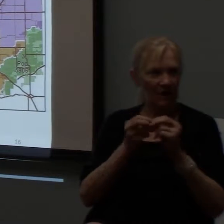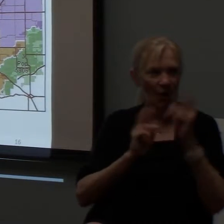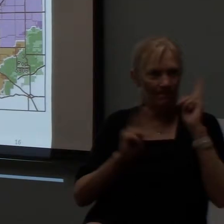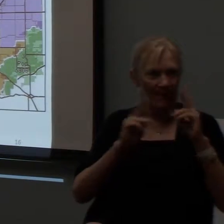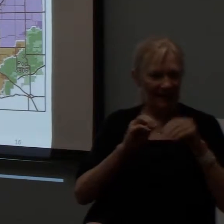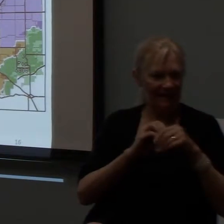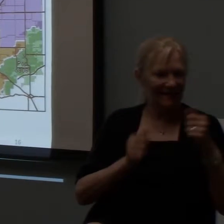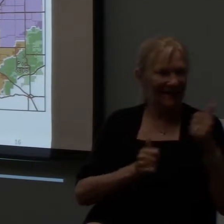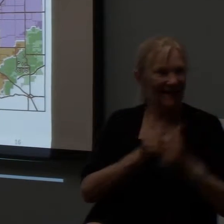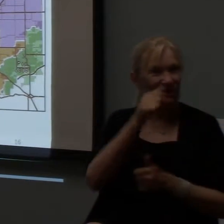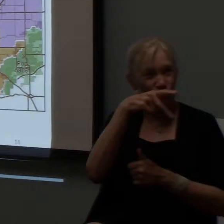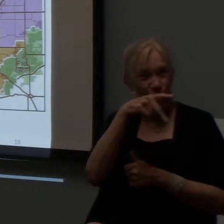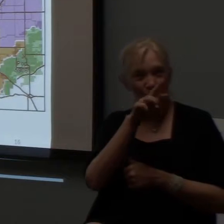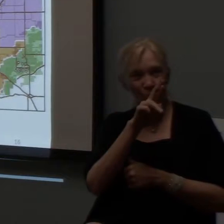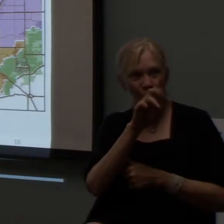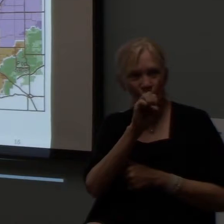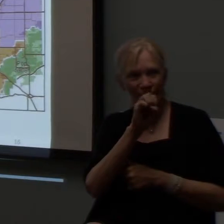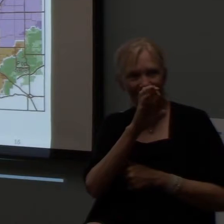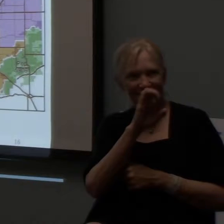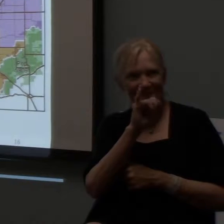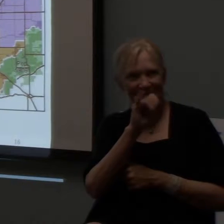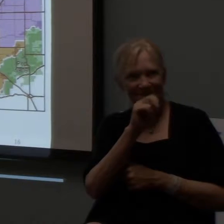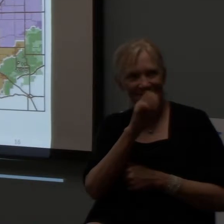each precinct.